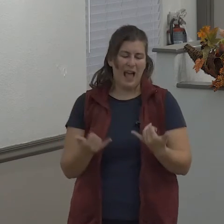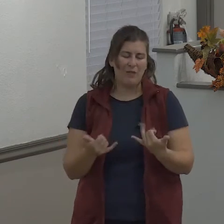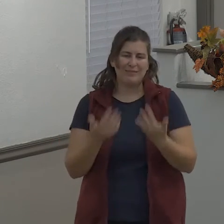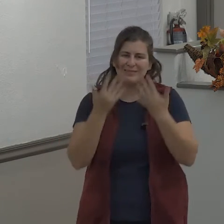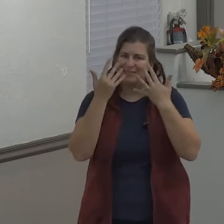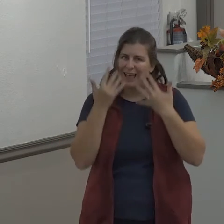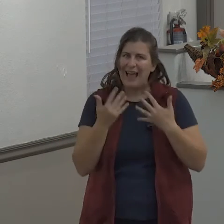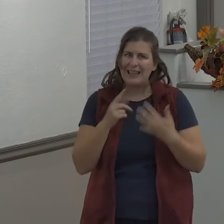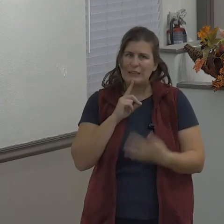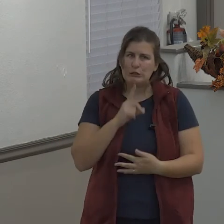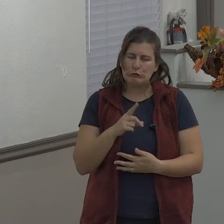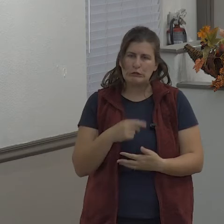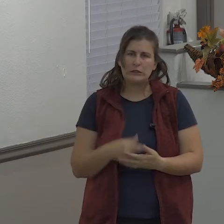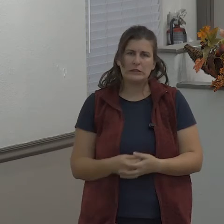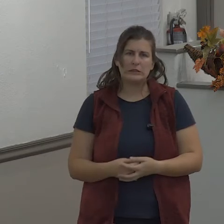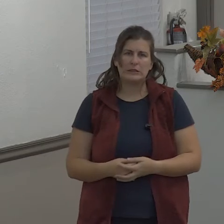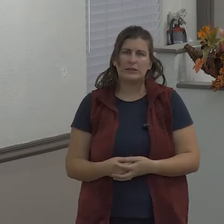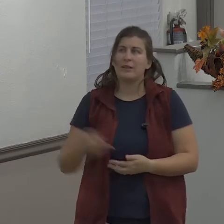sadly,